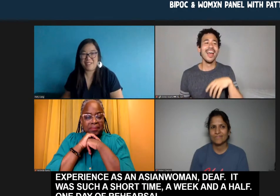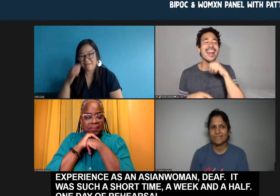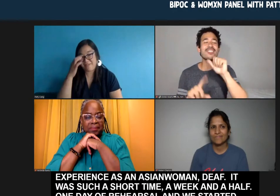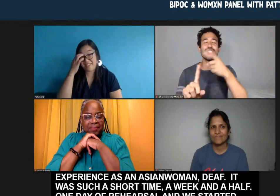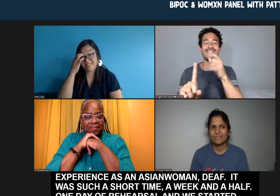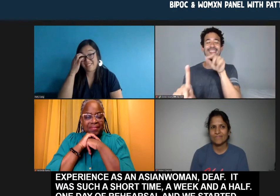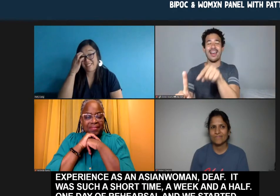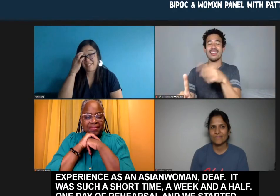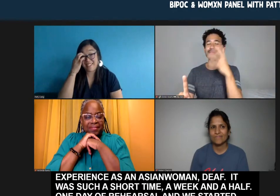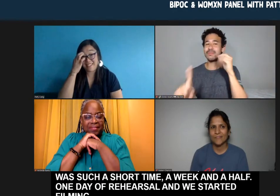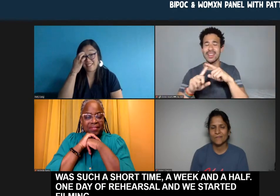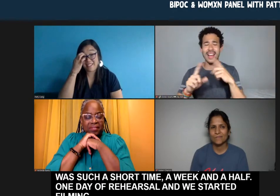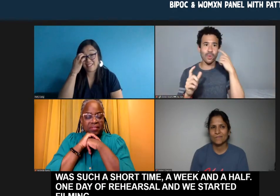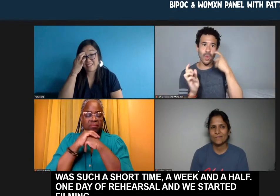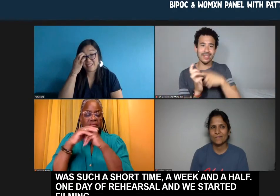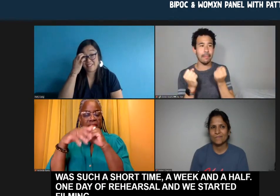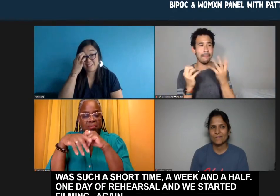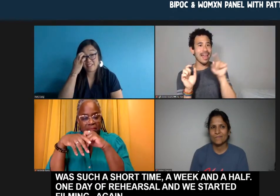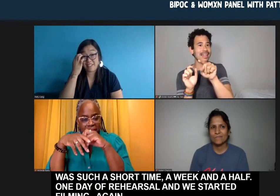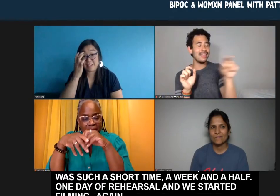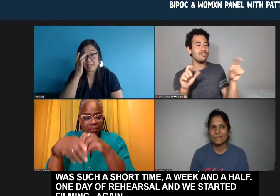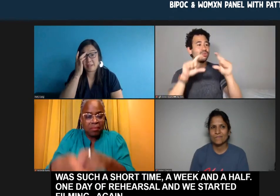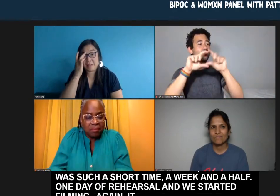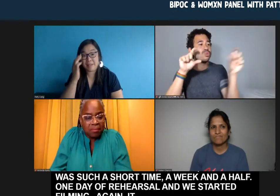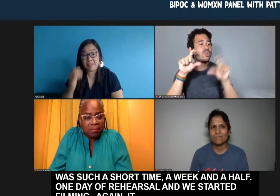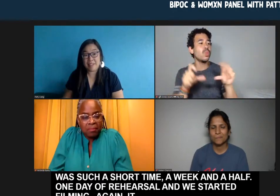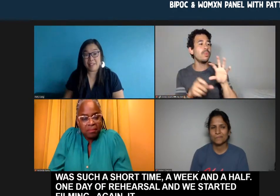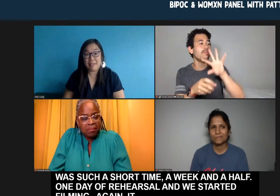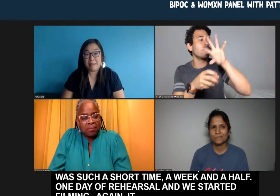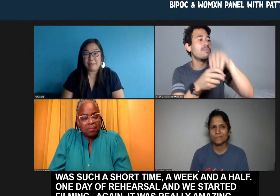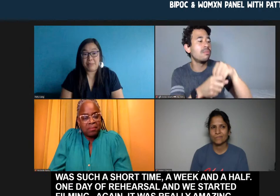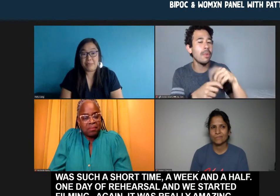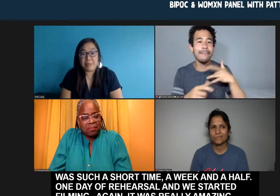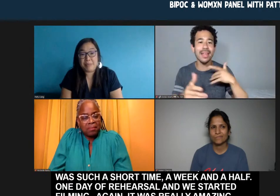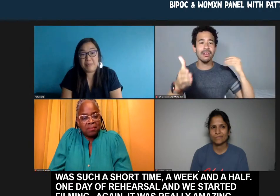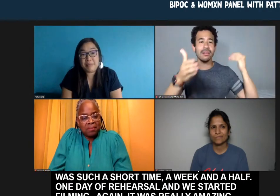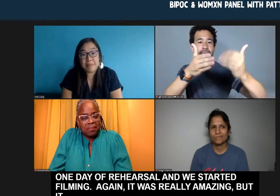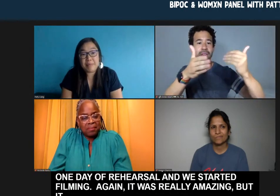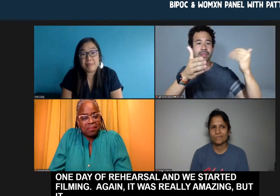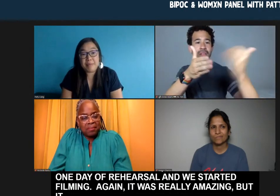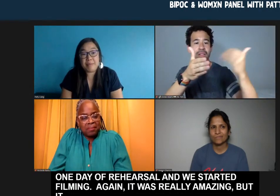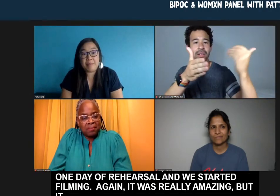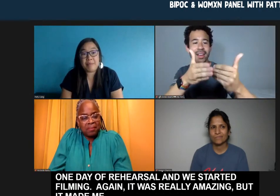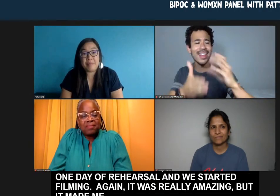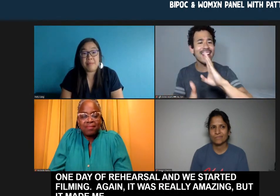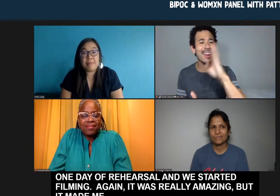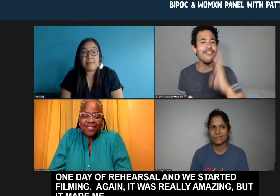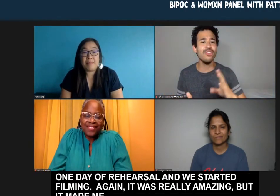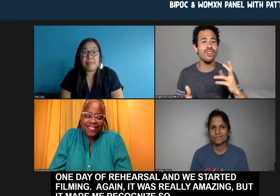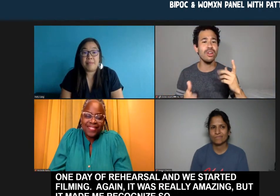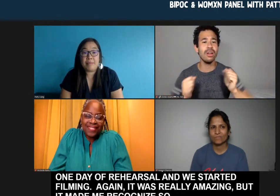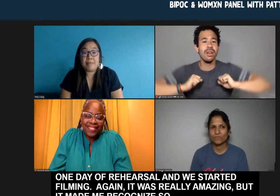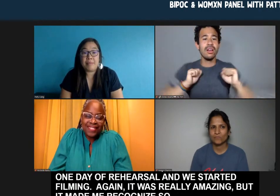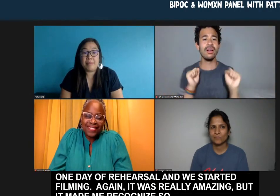again, it was really amazing, but just, it made me recognize so many, again, with the Zoom, just so many things that we